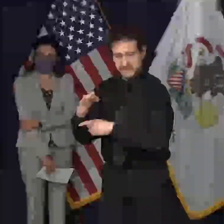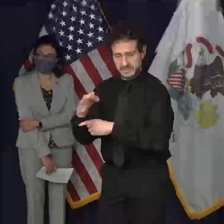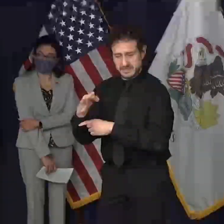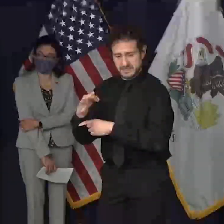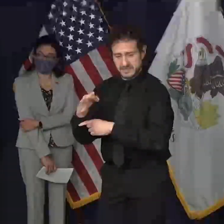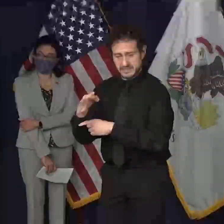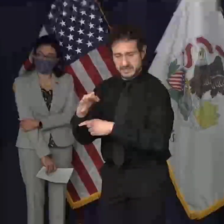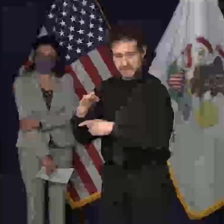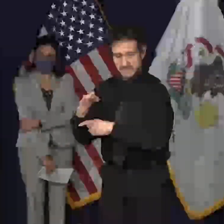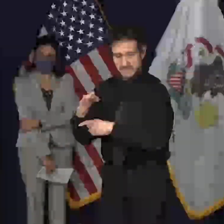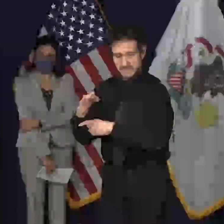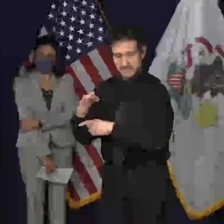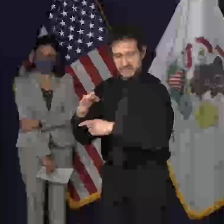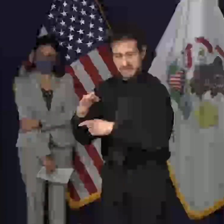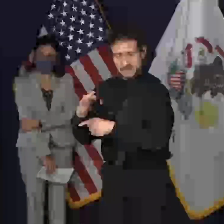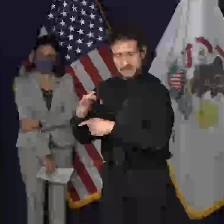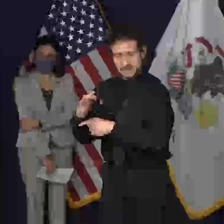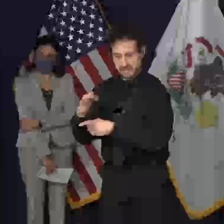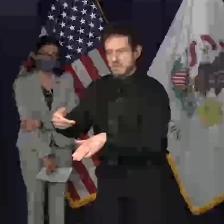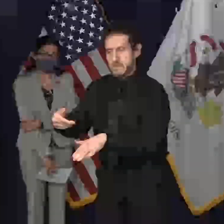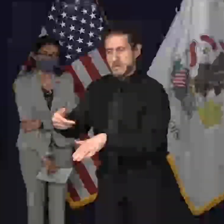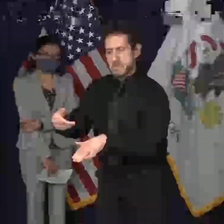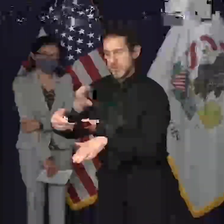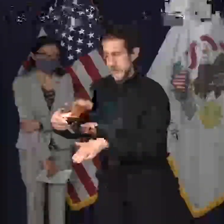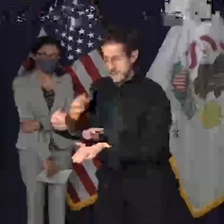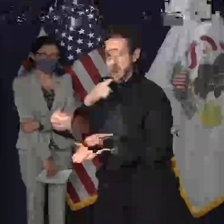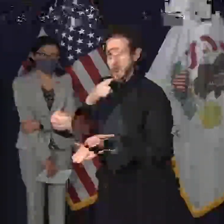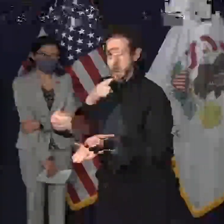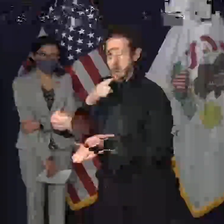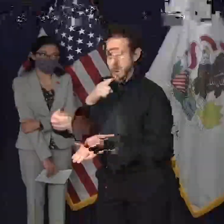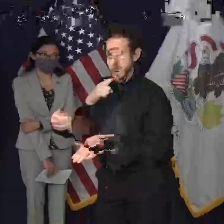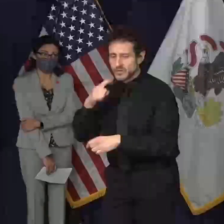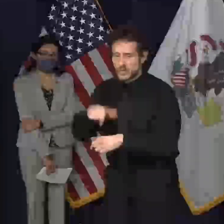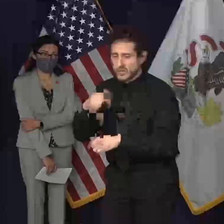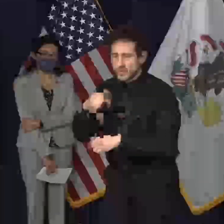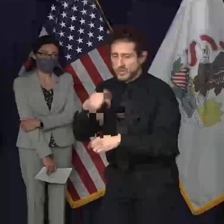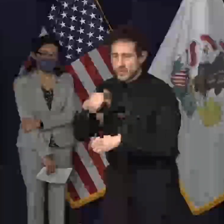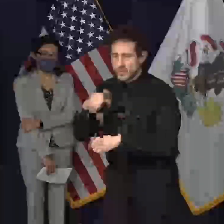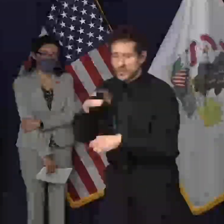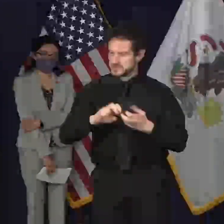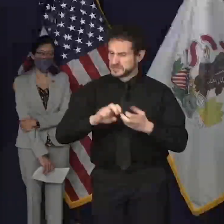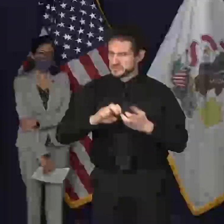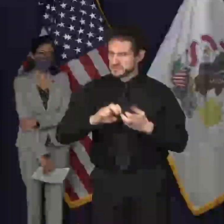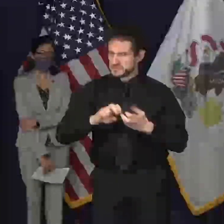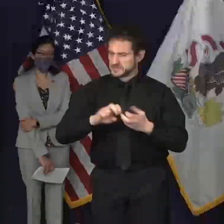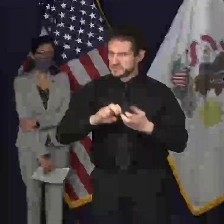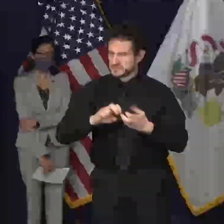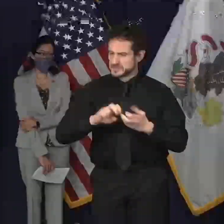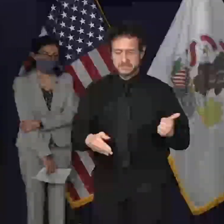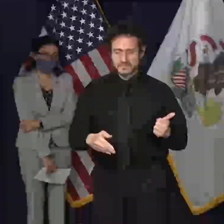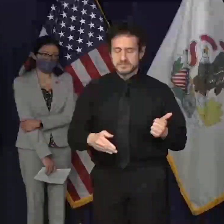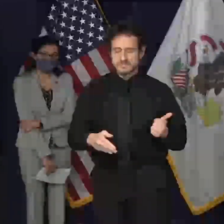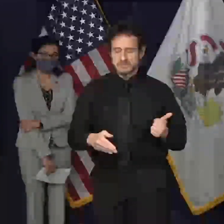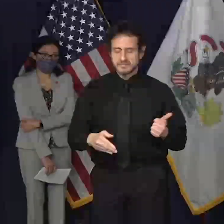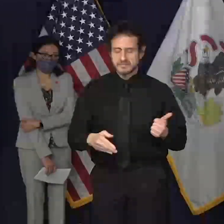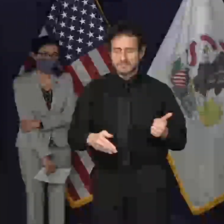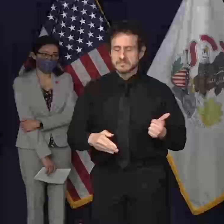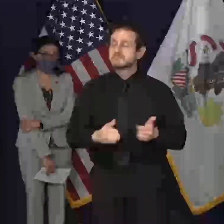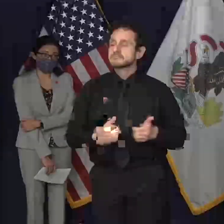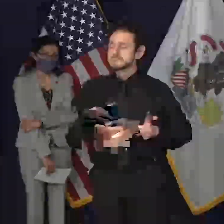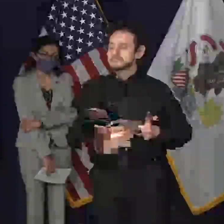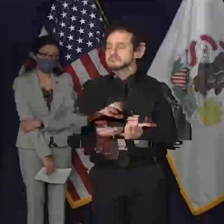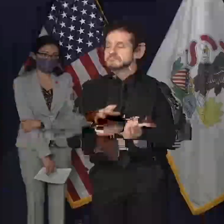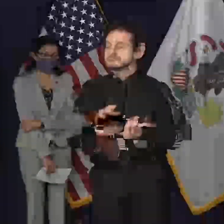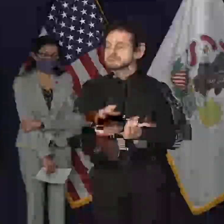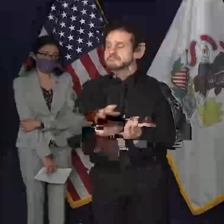I missed the last part, but in terms of, cases go on to have a certain percentage of people who end up in the